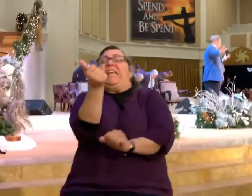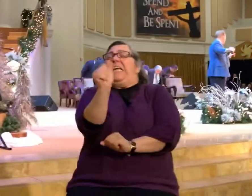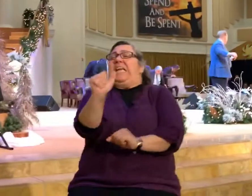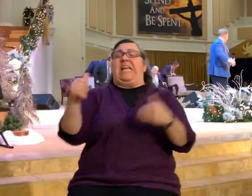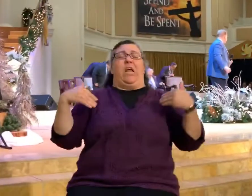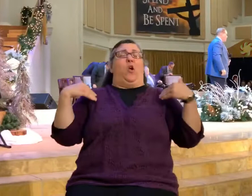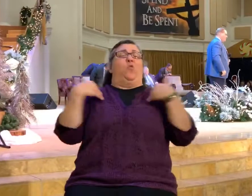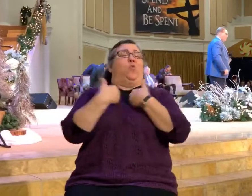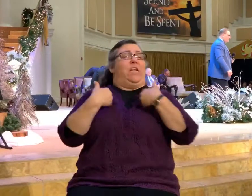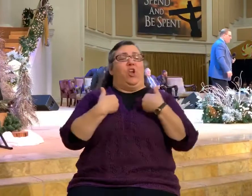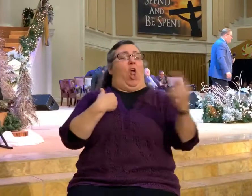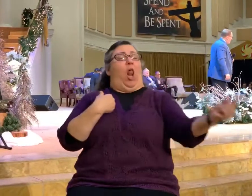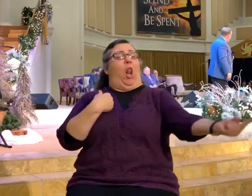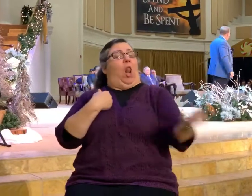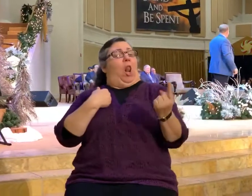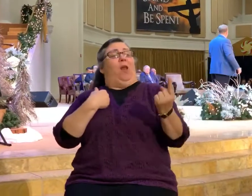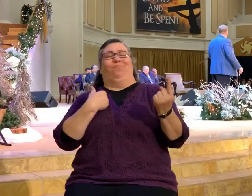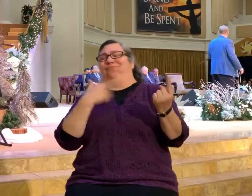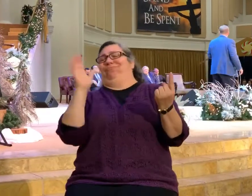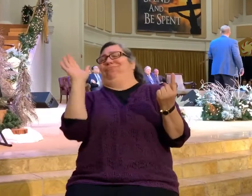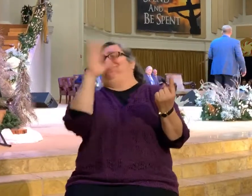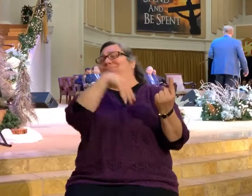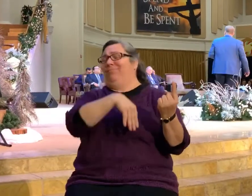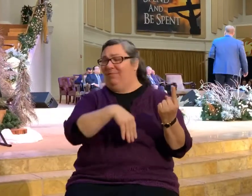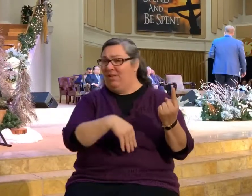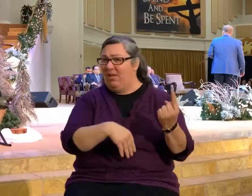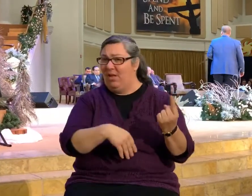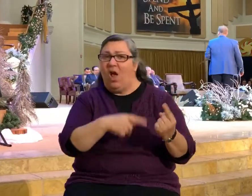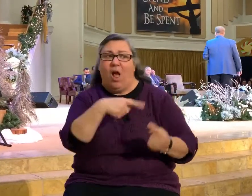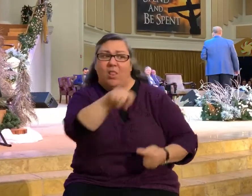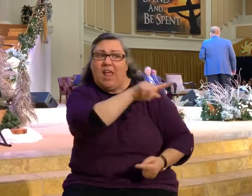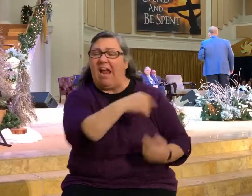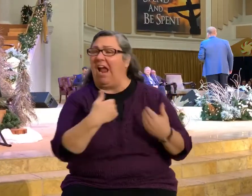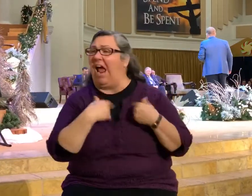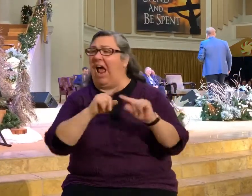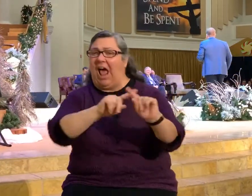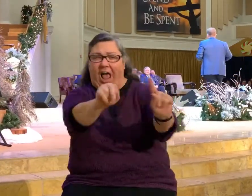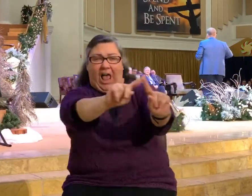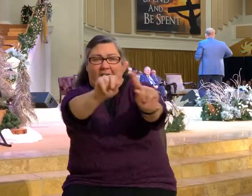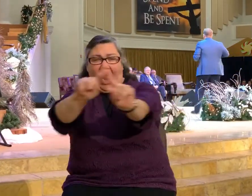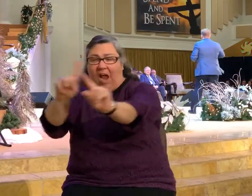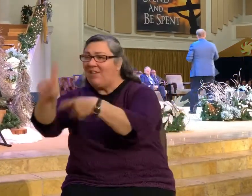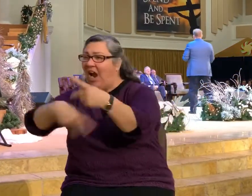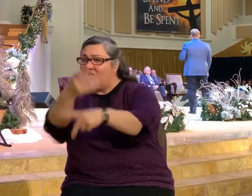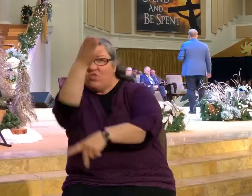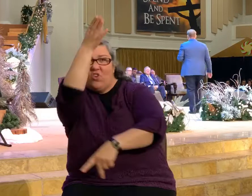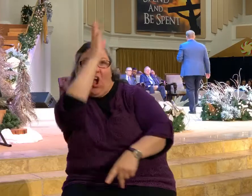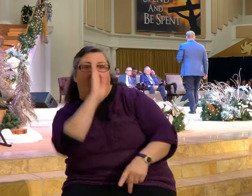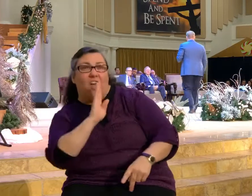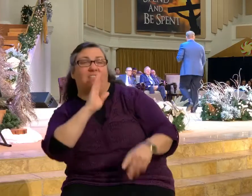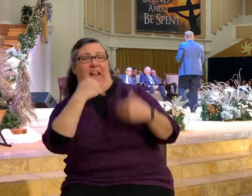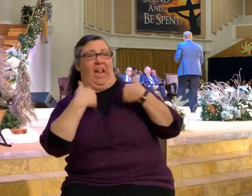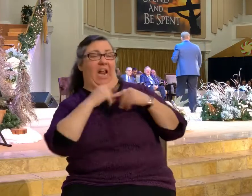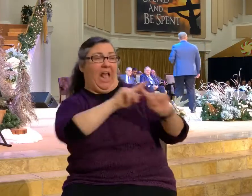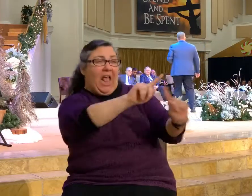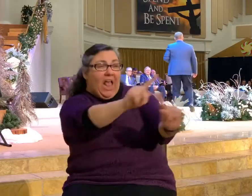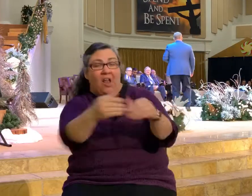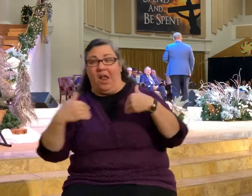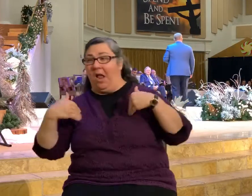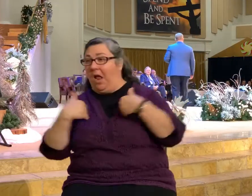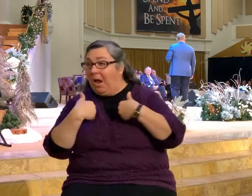creatures you want to come up with. They had every kind of god. They had every kind of creatures. They could, boy, they love to just carve stuff.